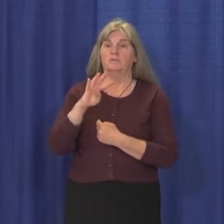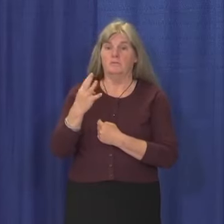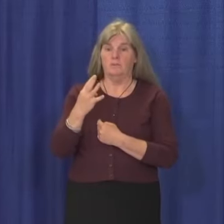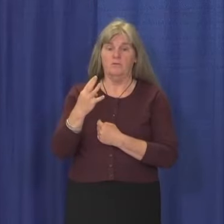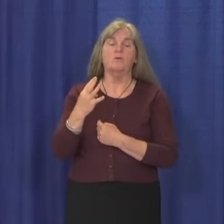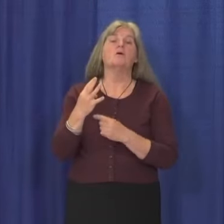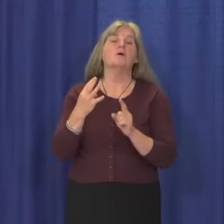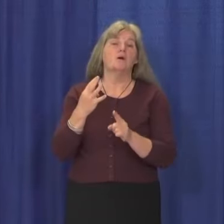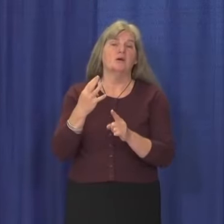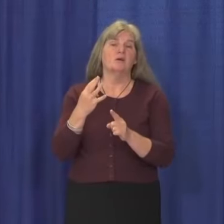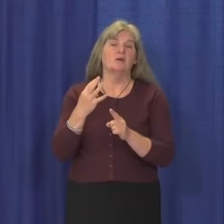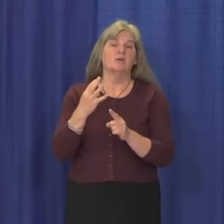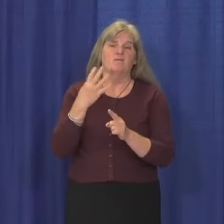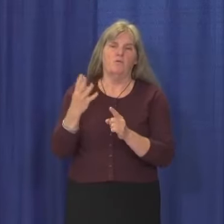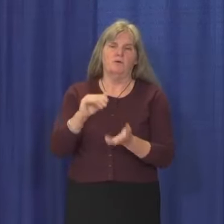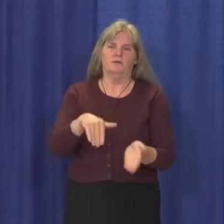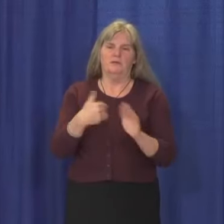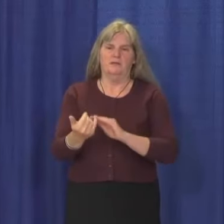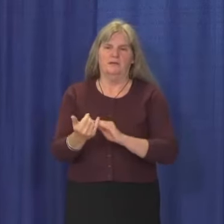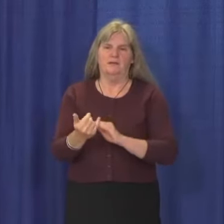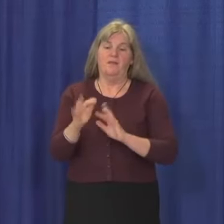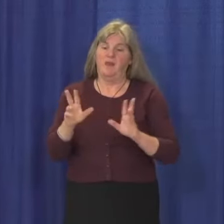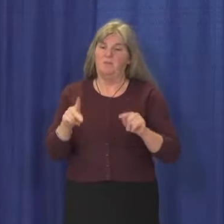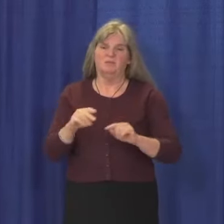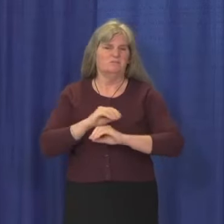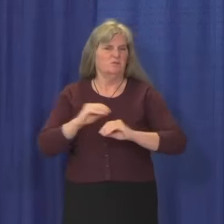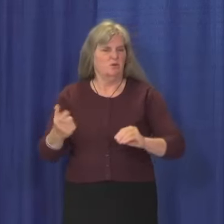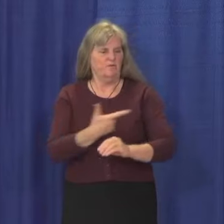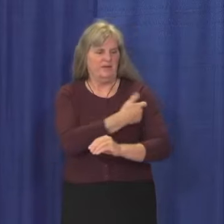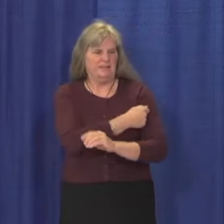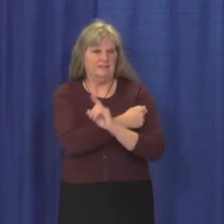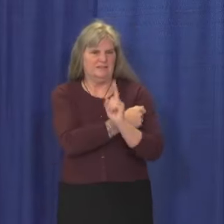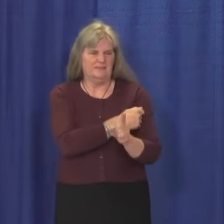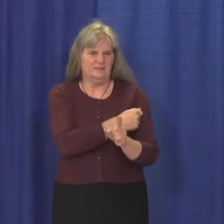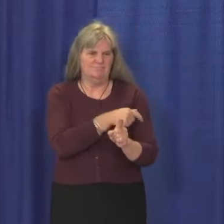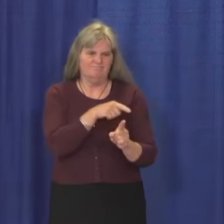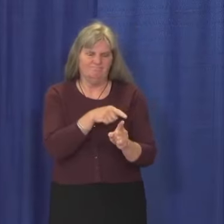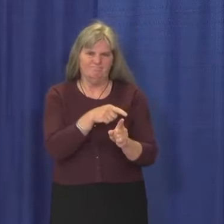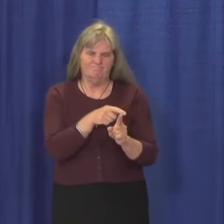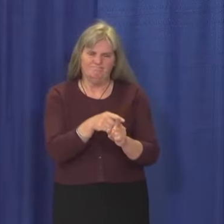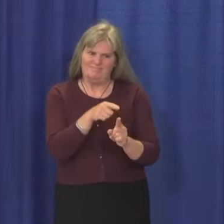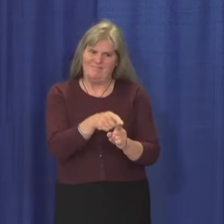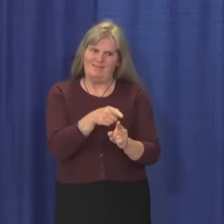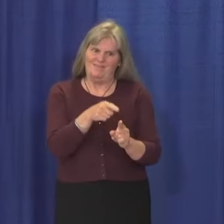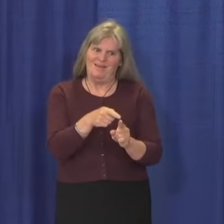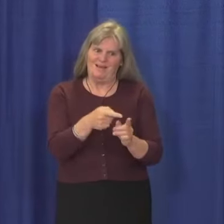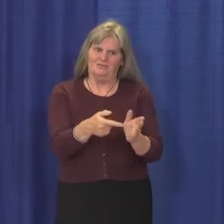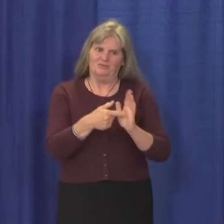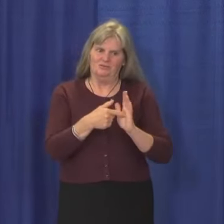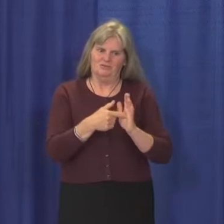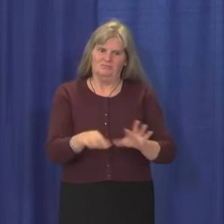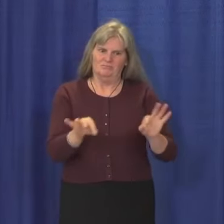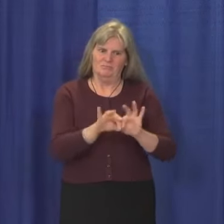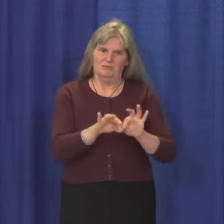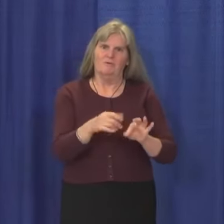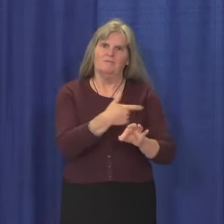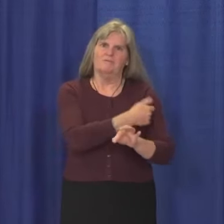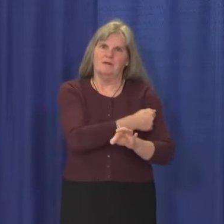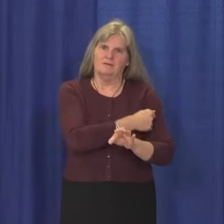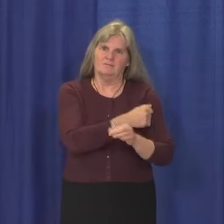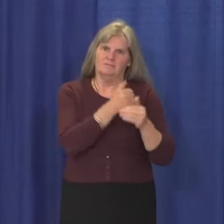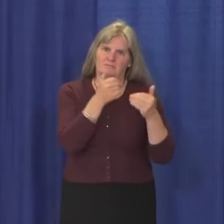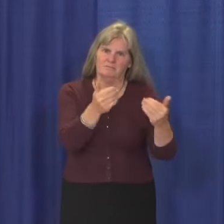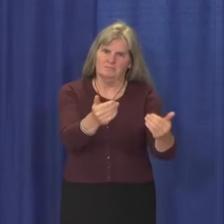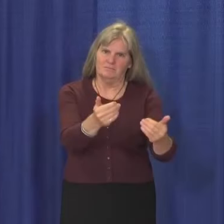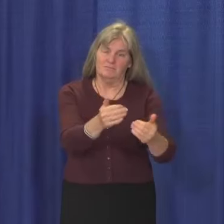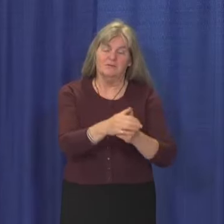individual was unvaccinated. This is a stark and tragic reminder of the importance of getting vaccinated. There's no